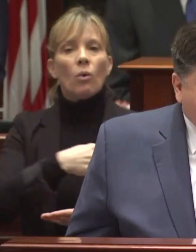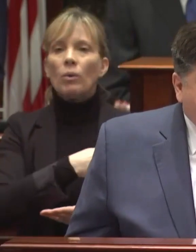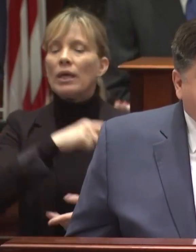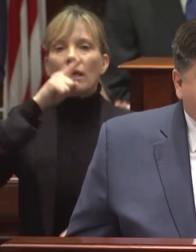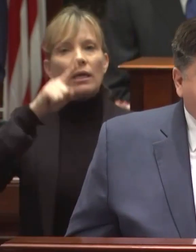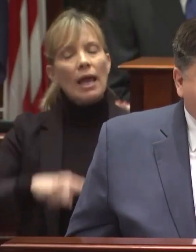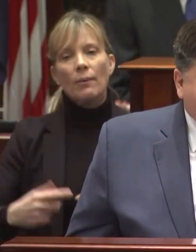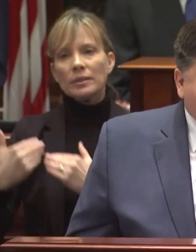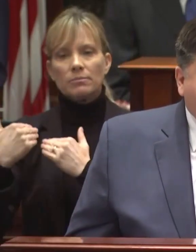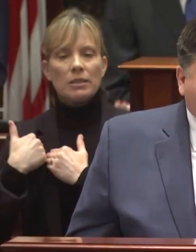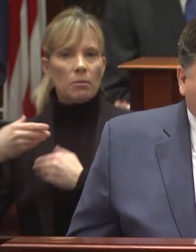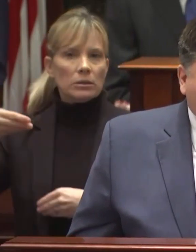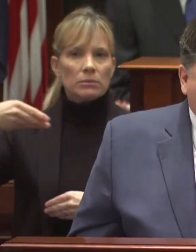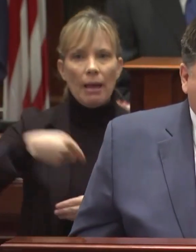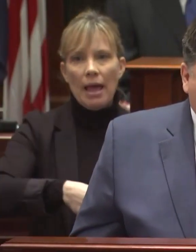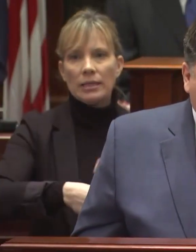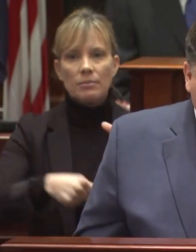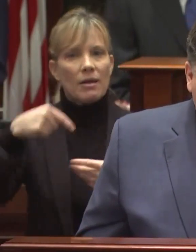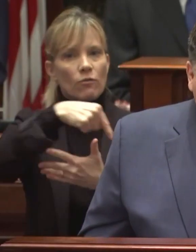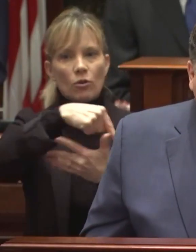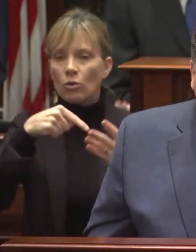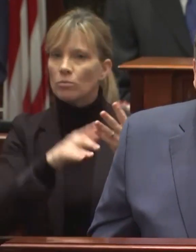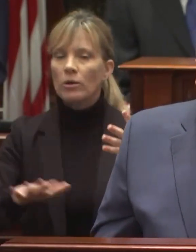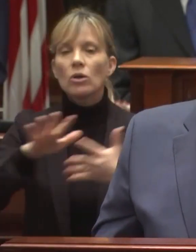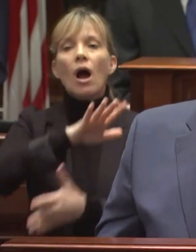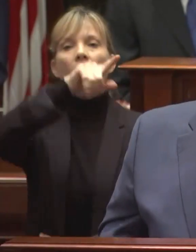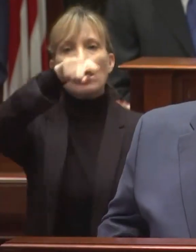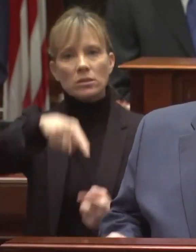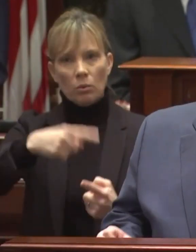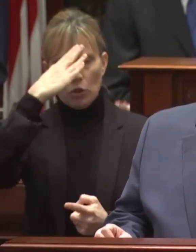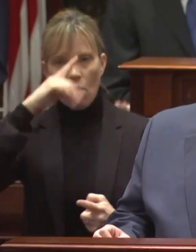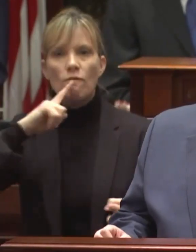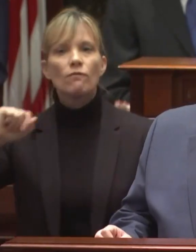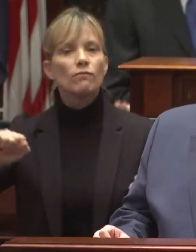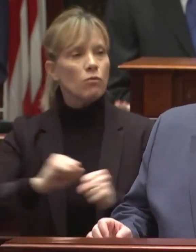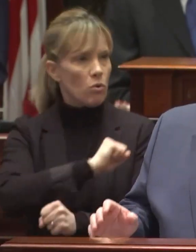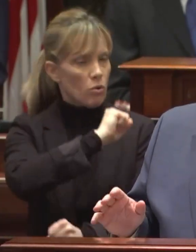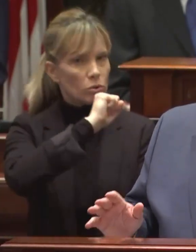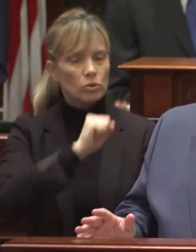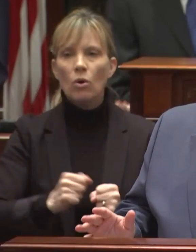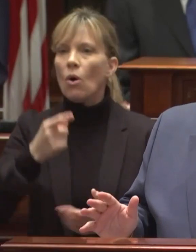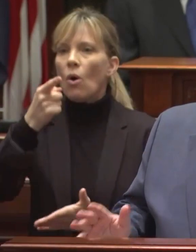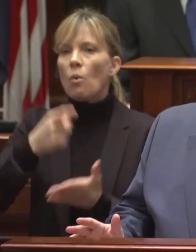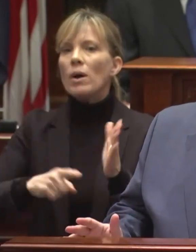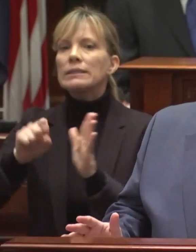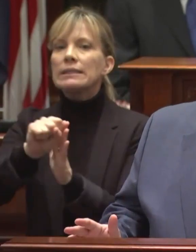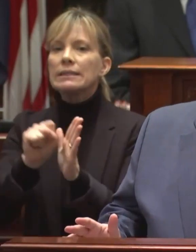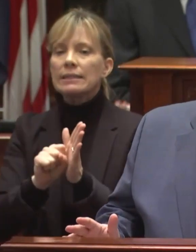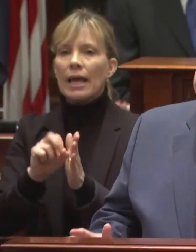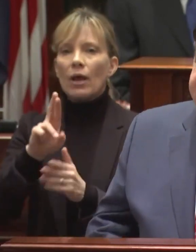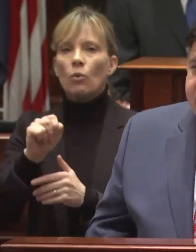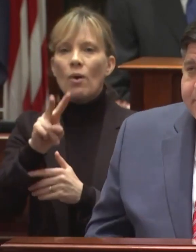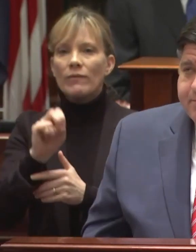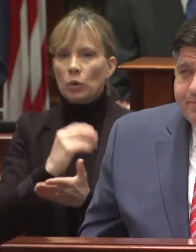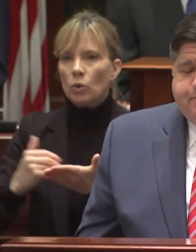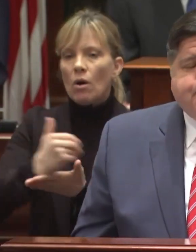cannot responsibly spend for these priorities until we know with certainty what the state's revenue